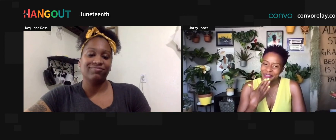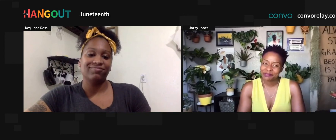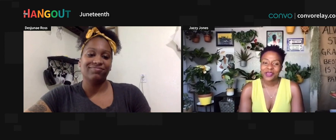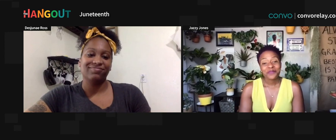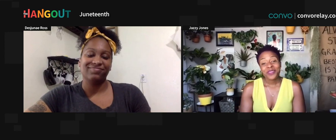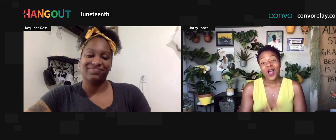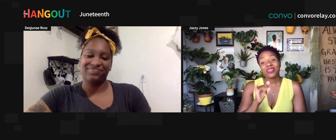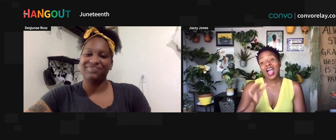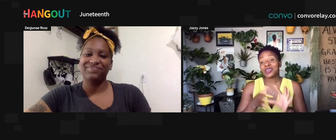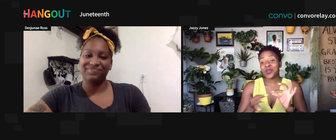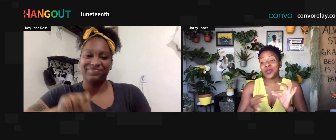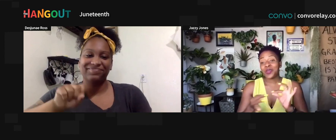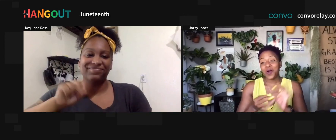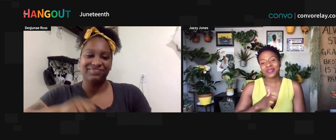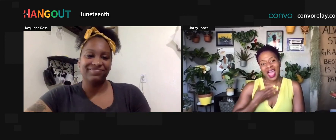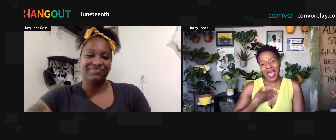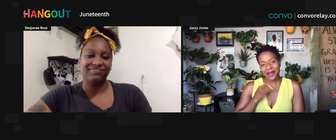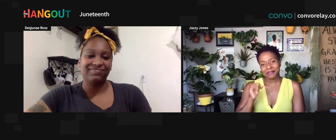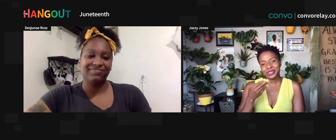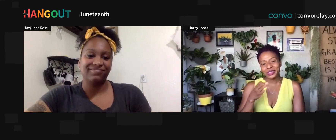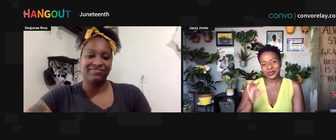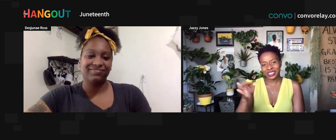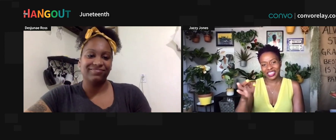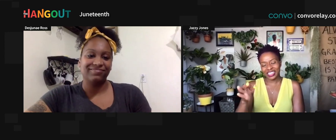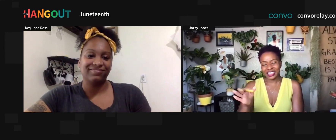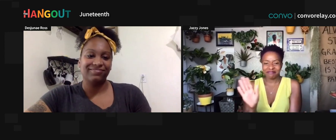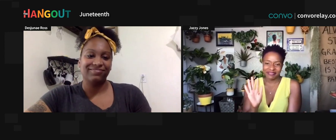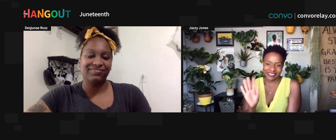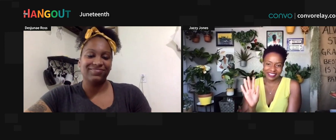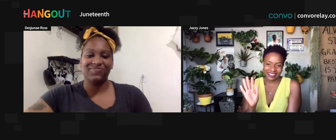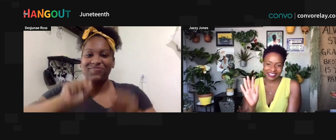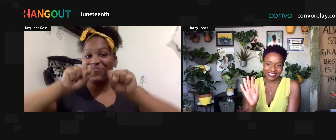setting up this platform for us. Y'all have a good evening,